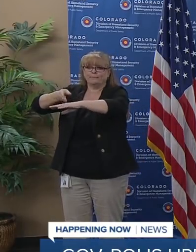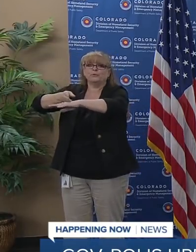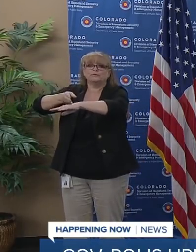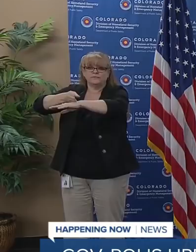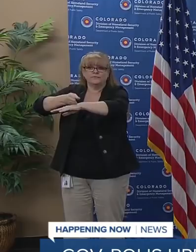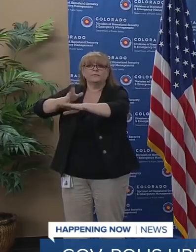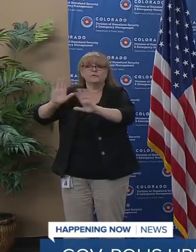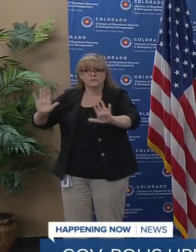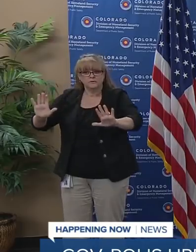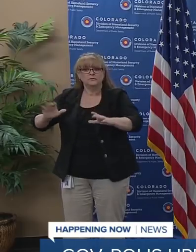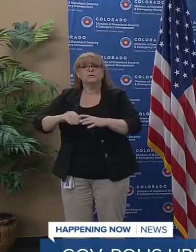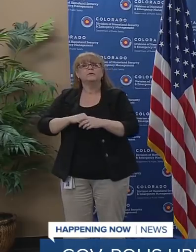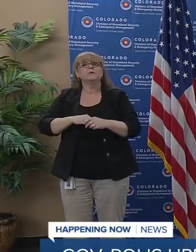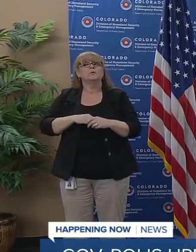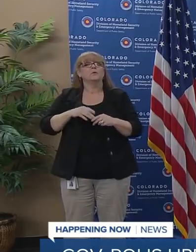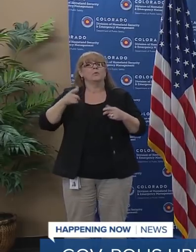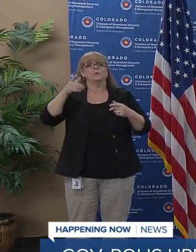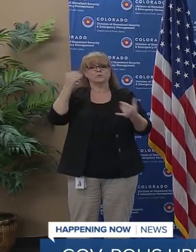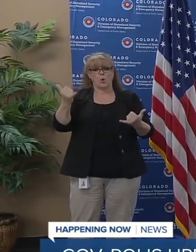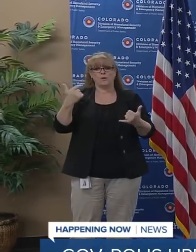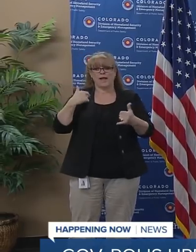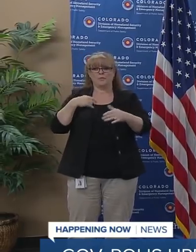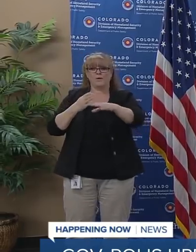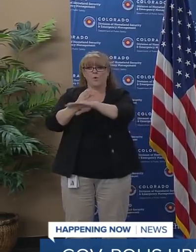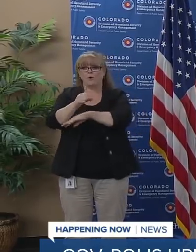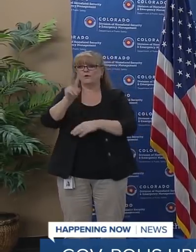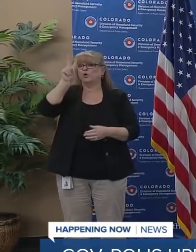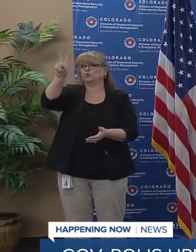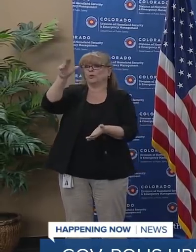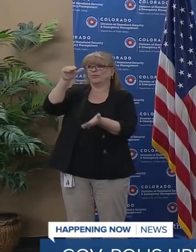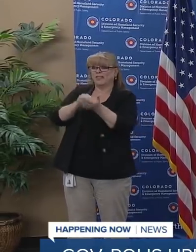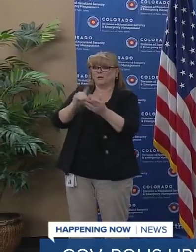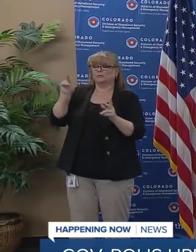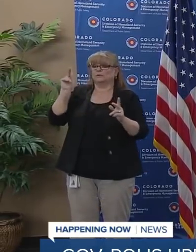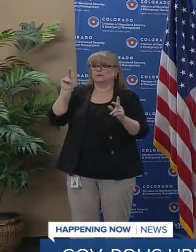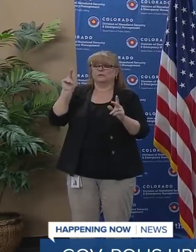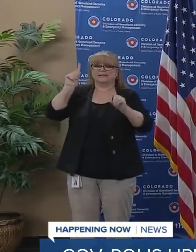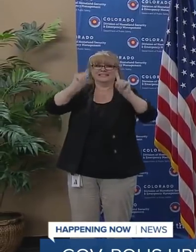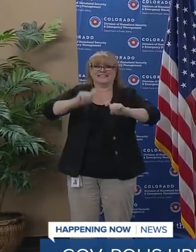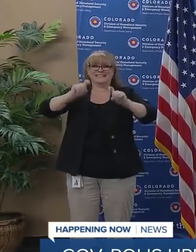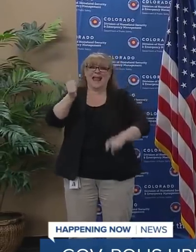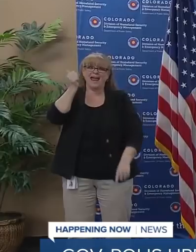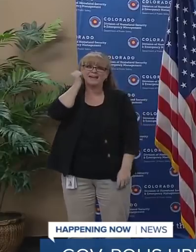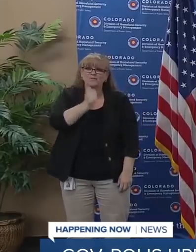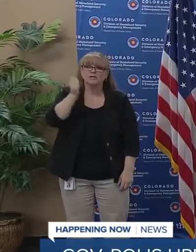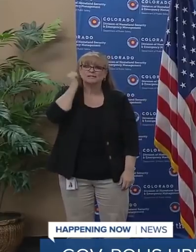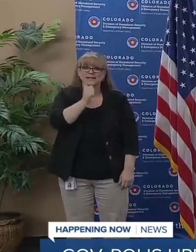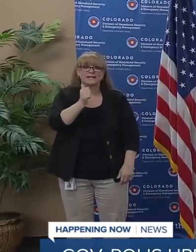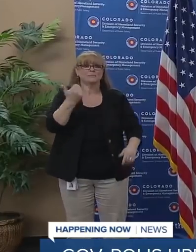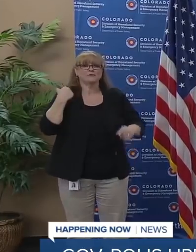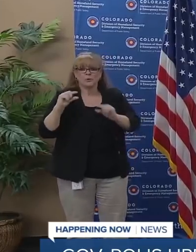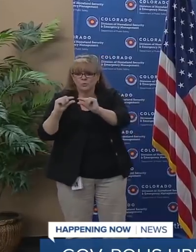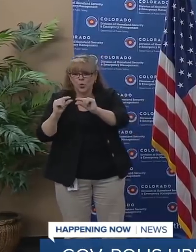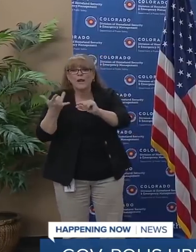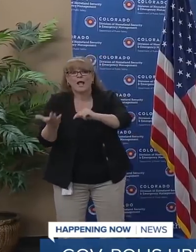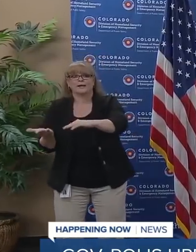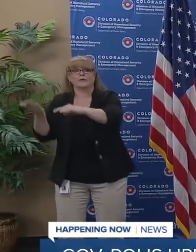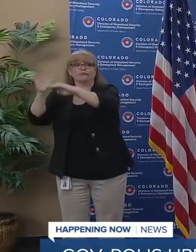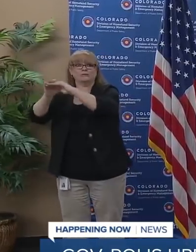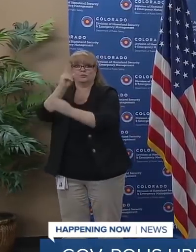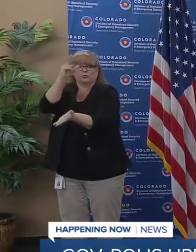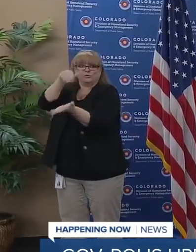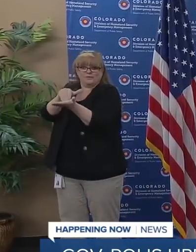We're over 2,000 a day now. And the news is actually better than that when you dig down. Next slide. We have the capacity to actually run right now